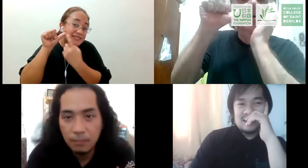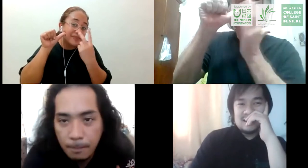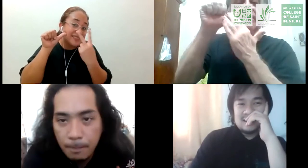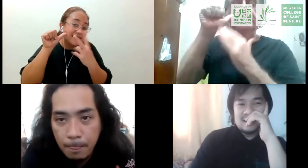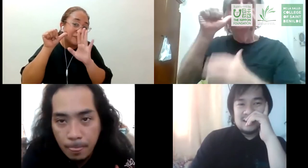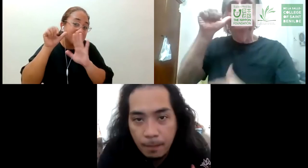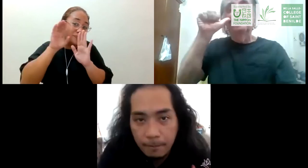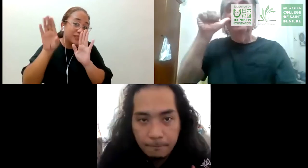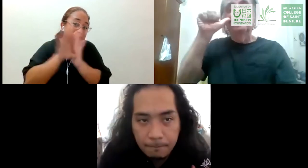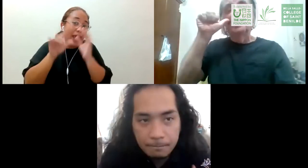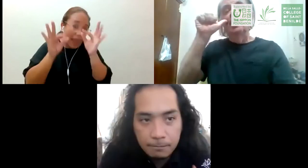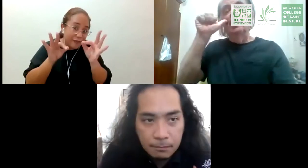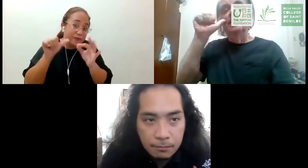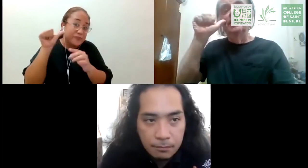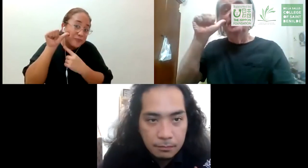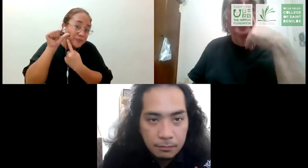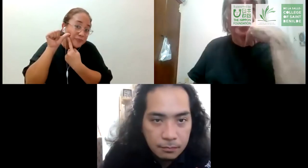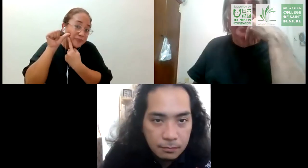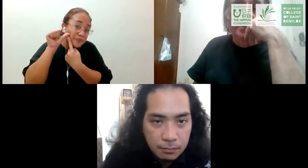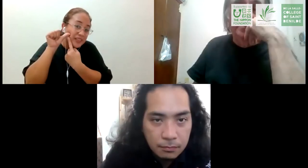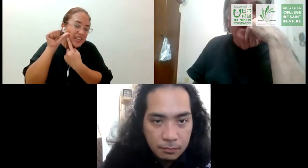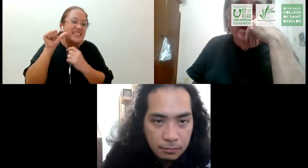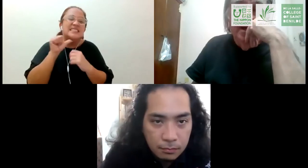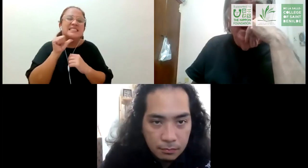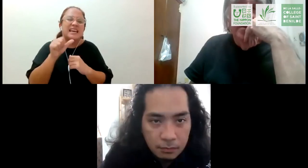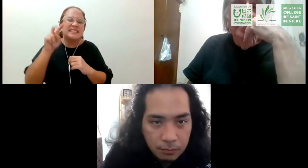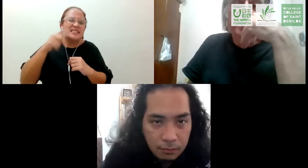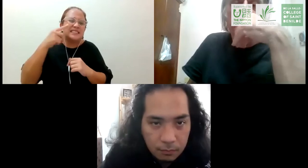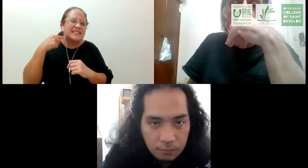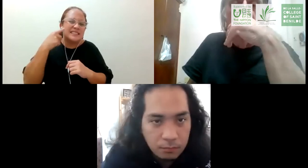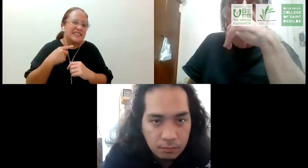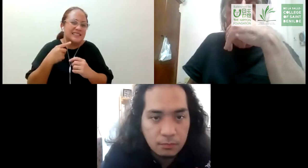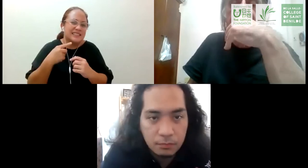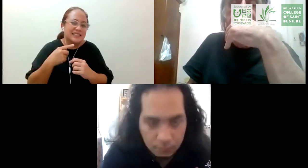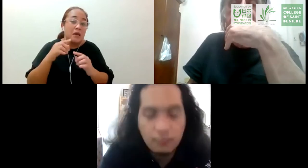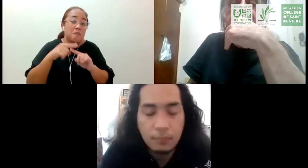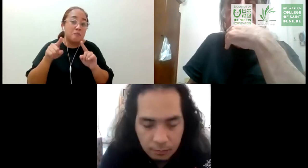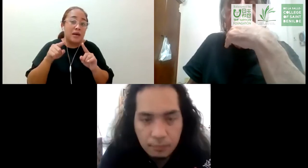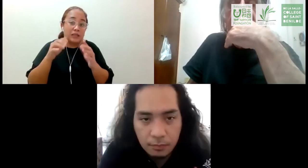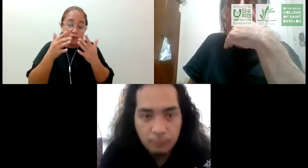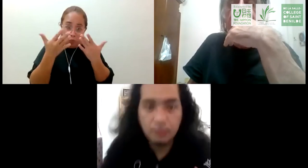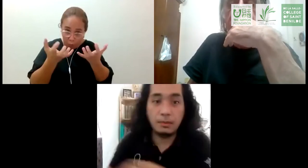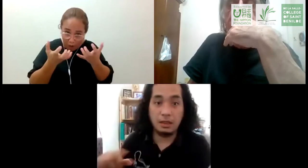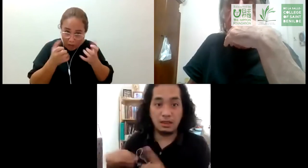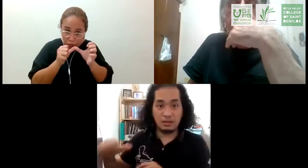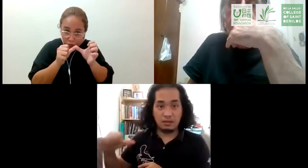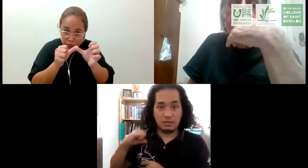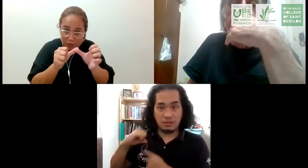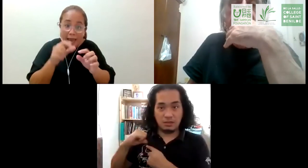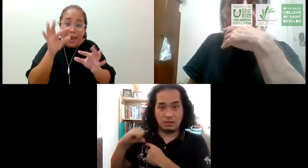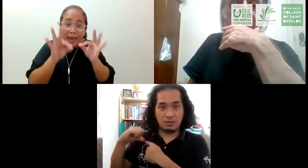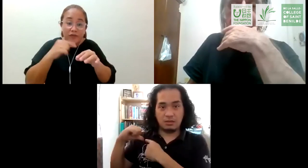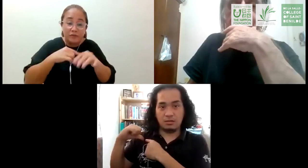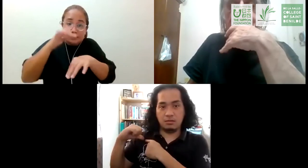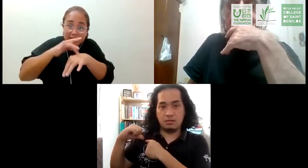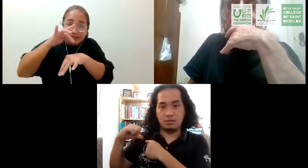on the cheek, then you may not need to put an X. But if you want to be consistent for every touch, then I think